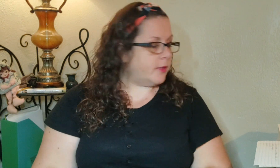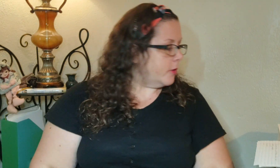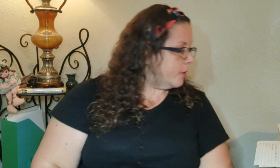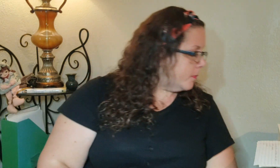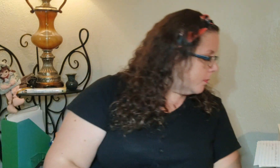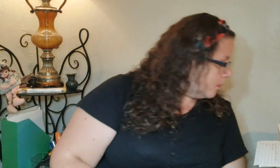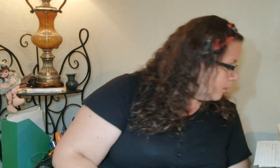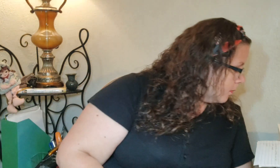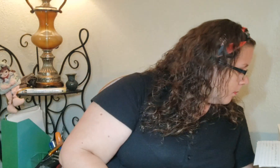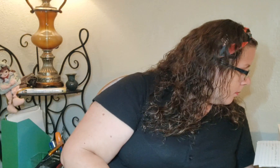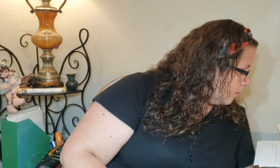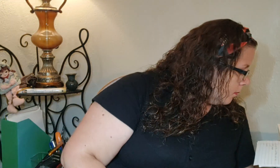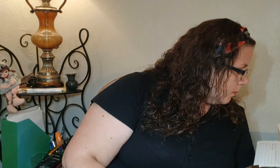too.